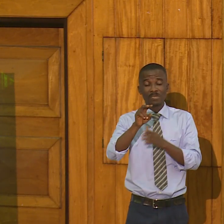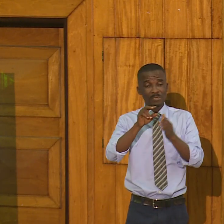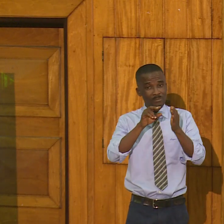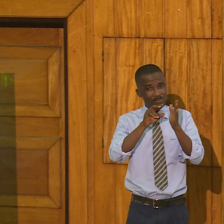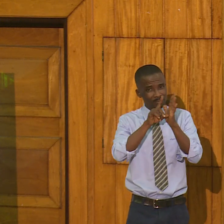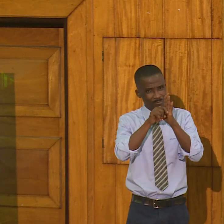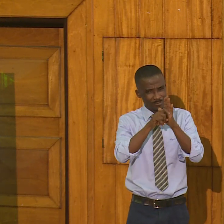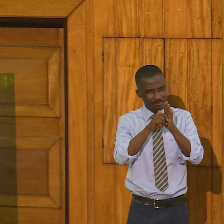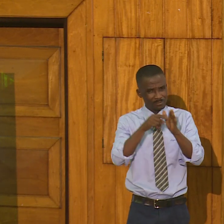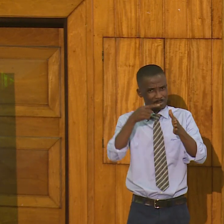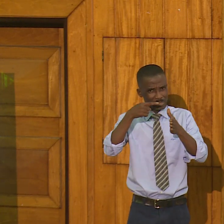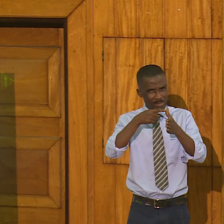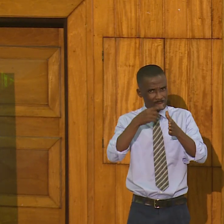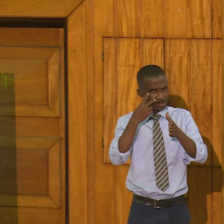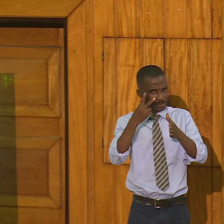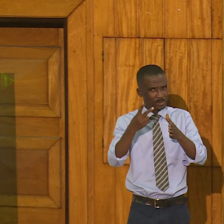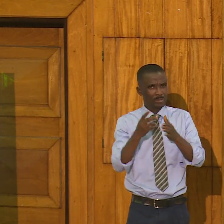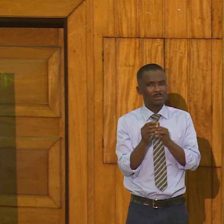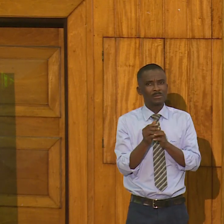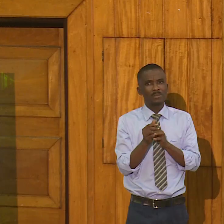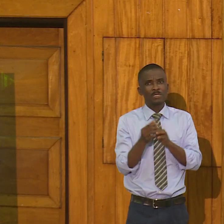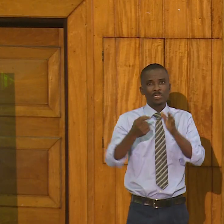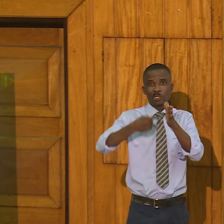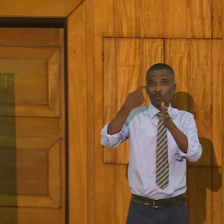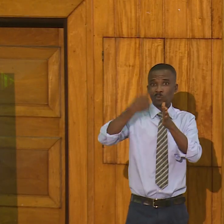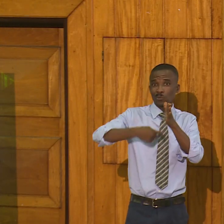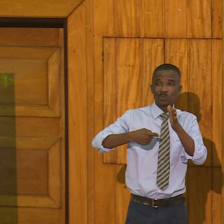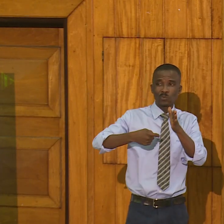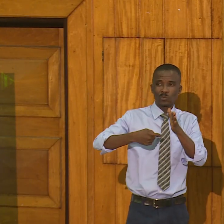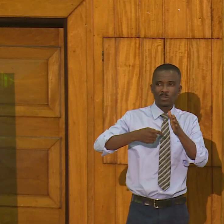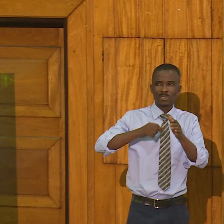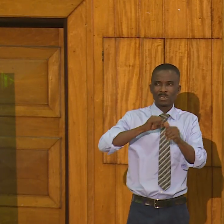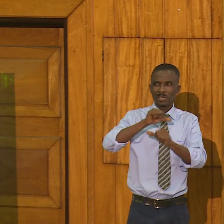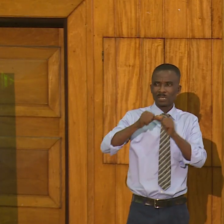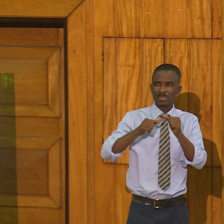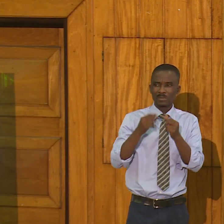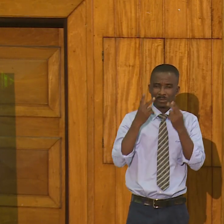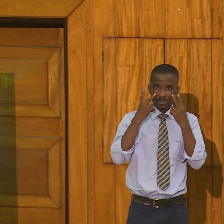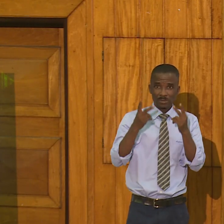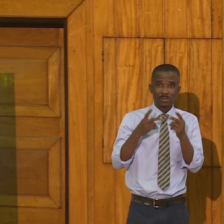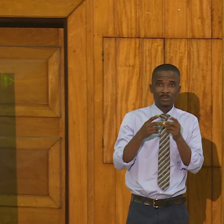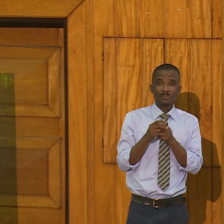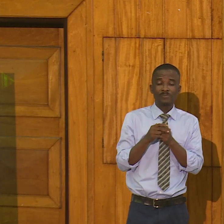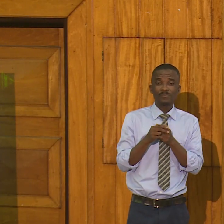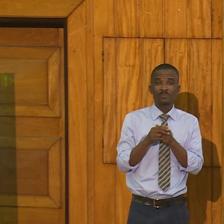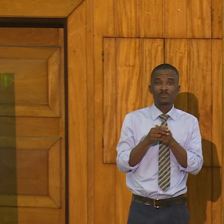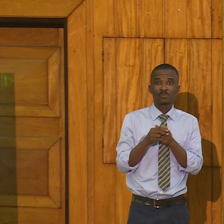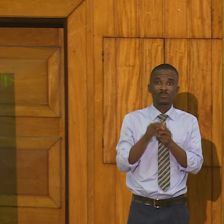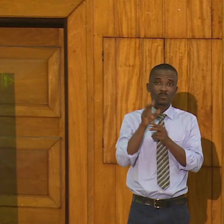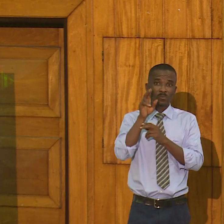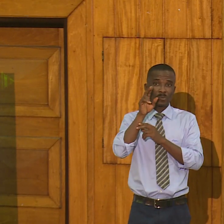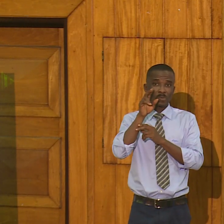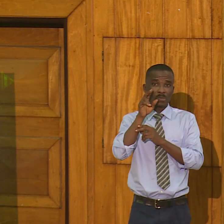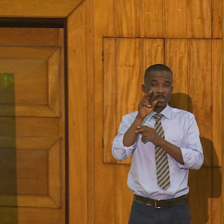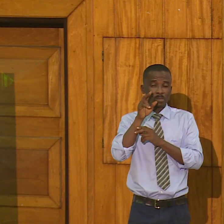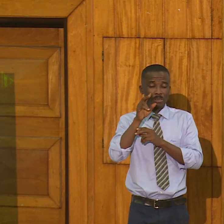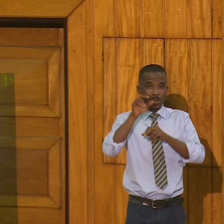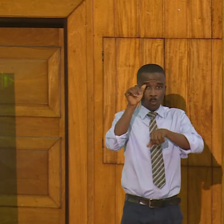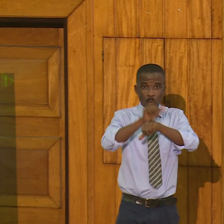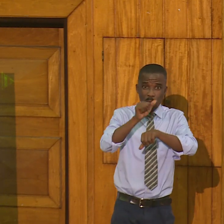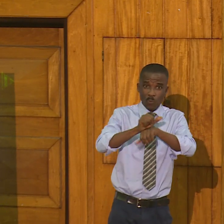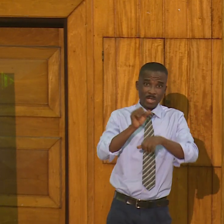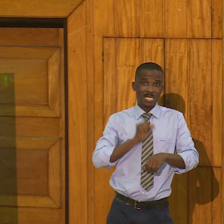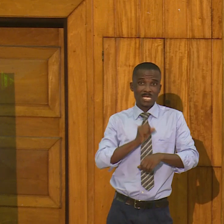client. We also look at the cost, that is, looking at the total cost, we look at labor, cost of labor, we looked